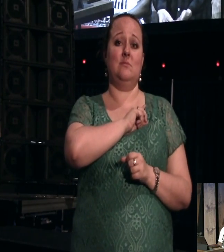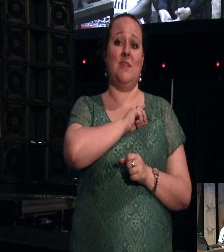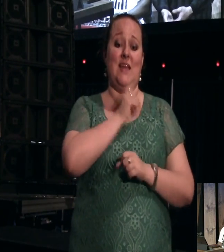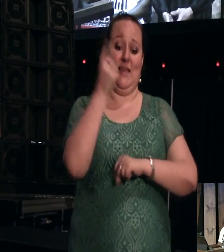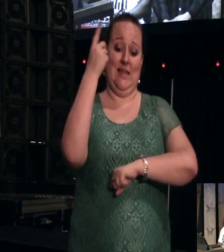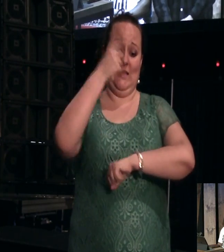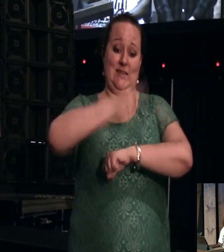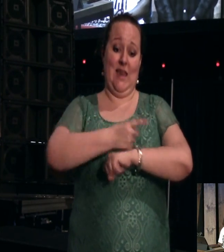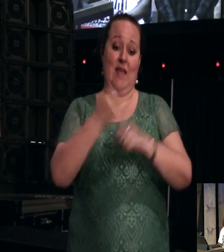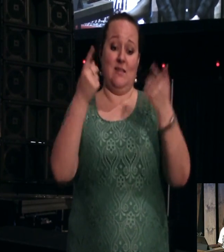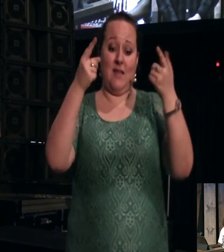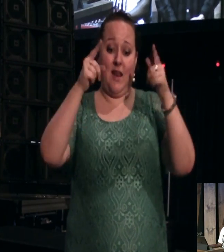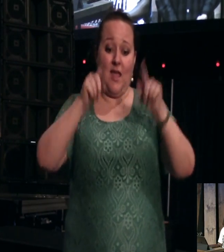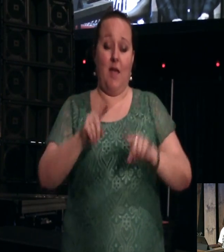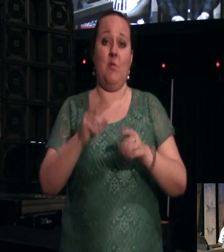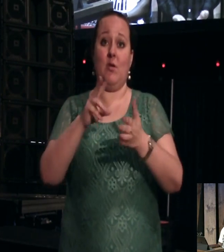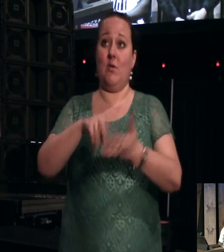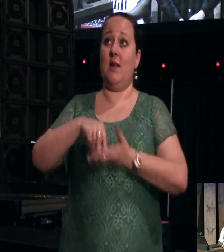us.